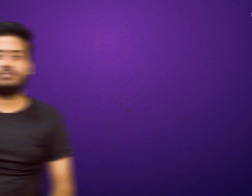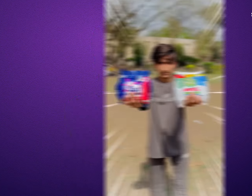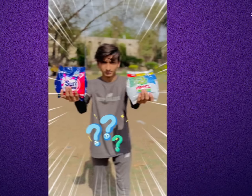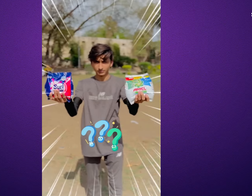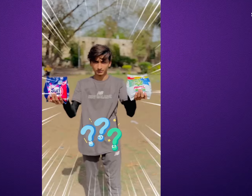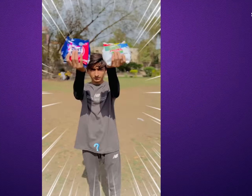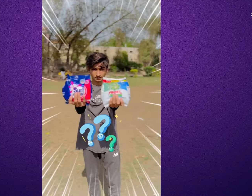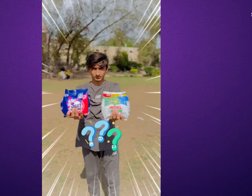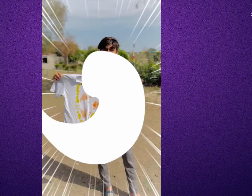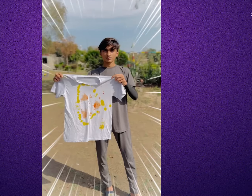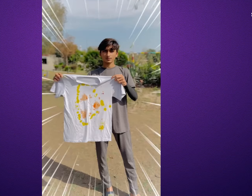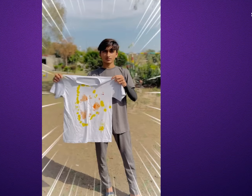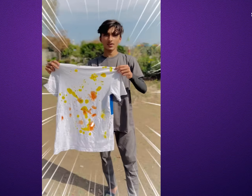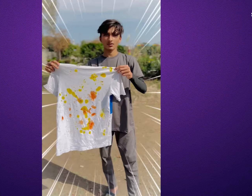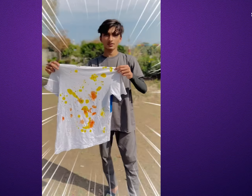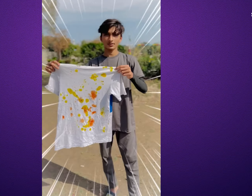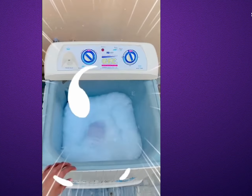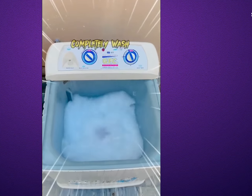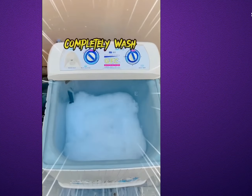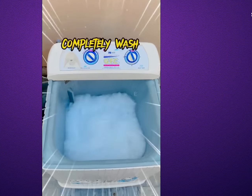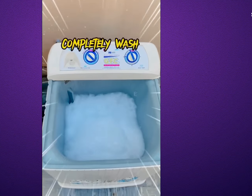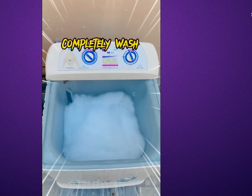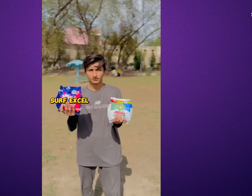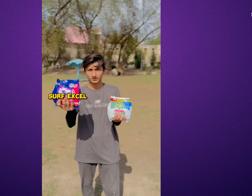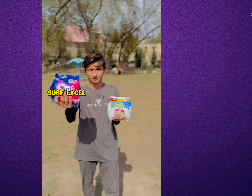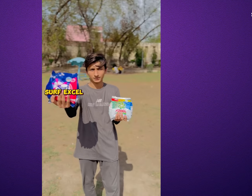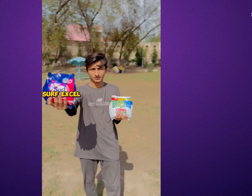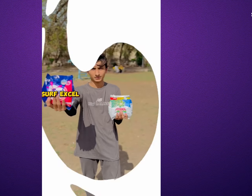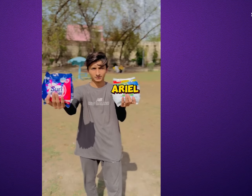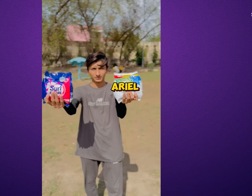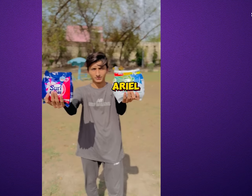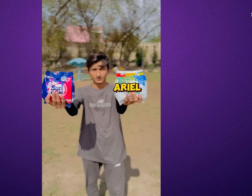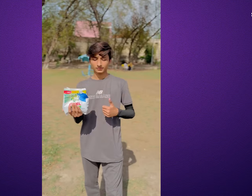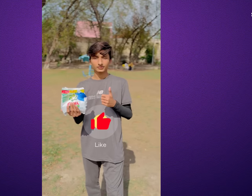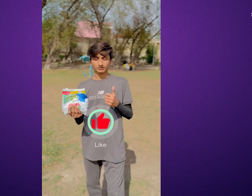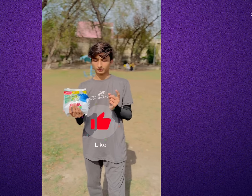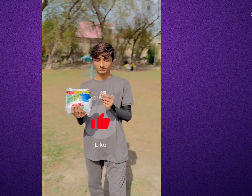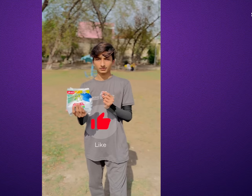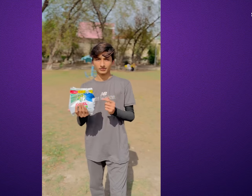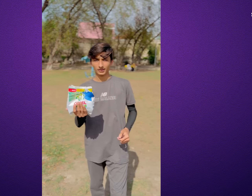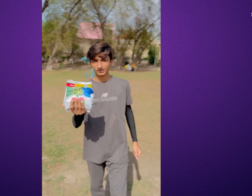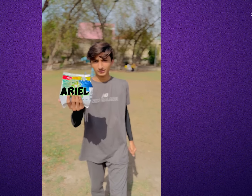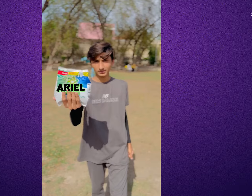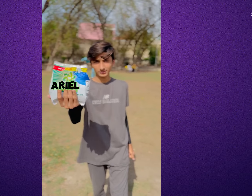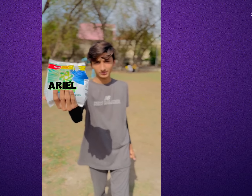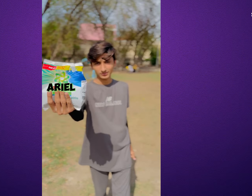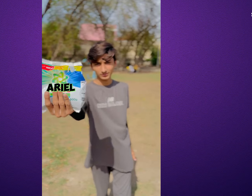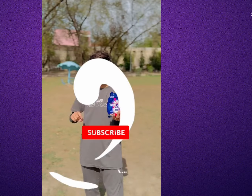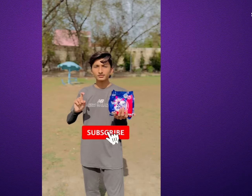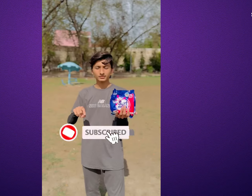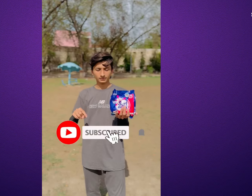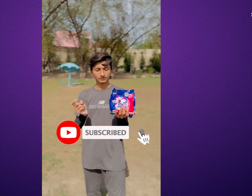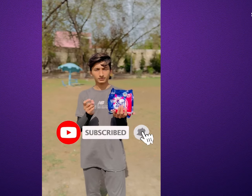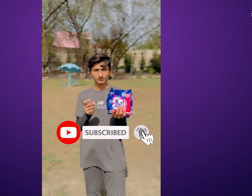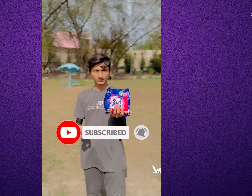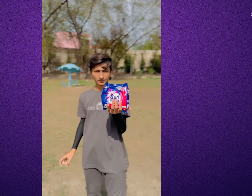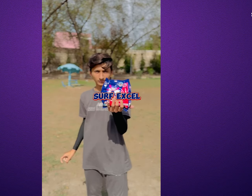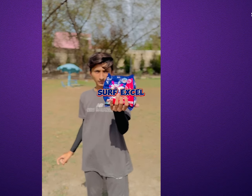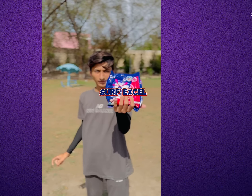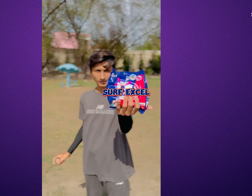variety of stains in a single wash. The Ariel Matic Machine Expert Detergent Powder is designed to remove tough stains like tea, coffee, and